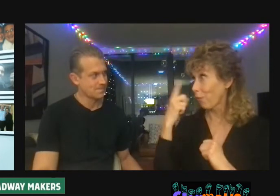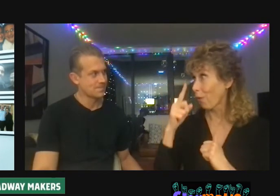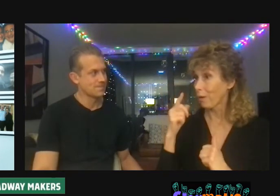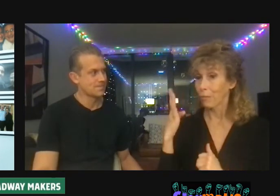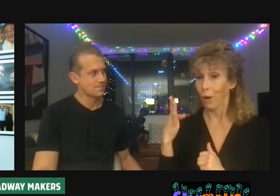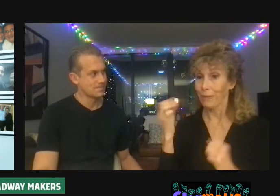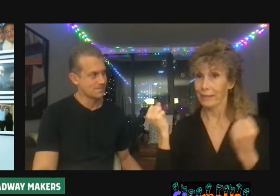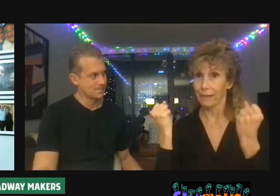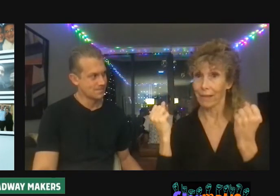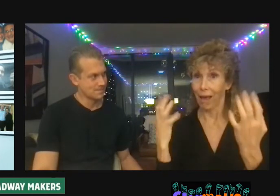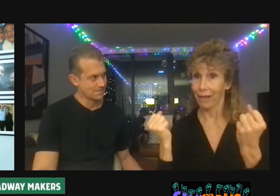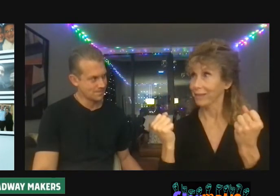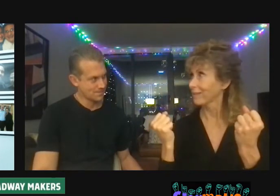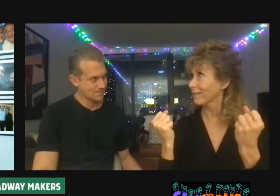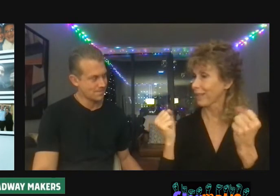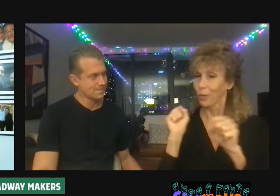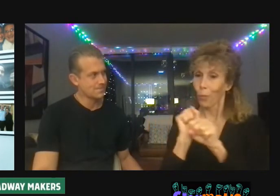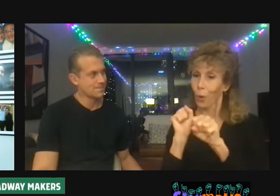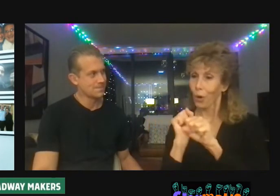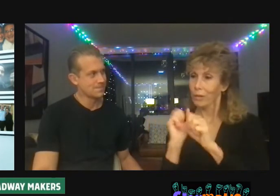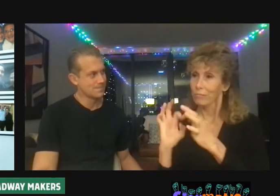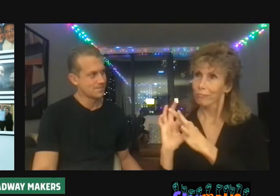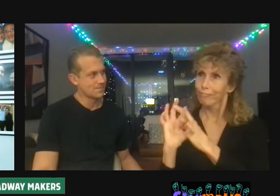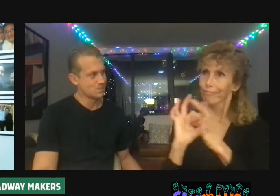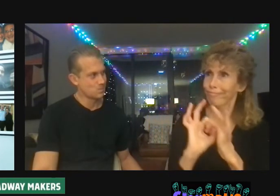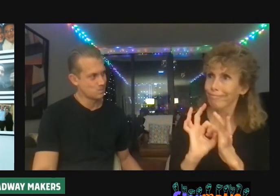that you've done with them.